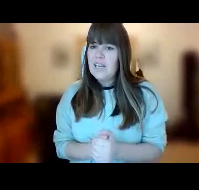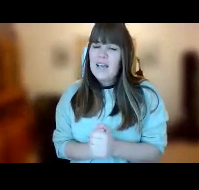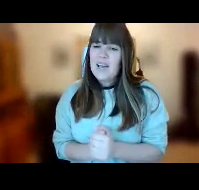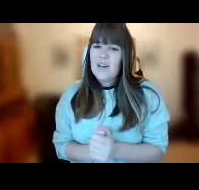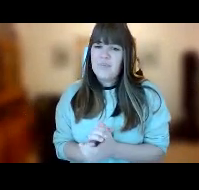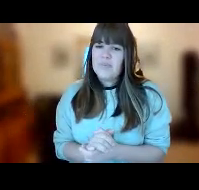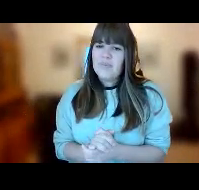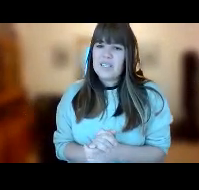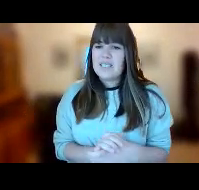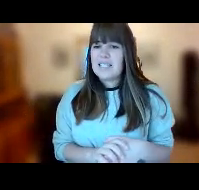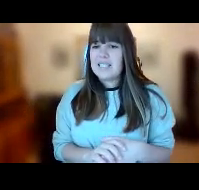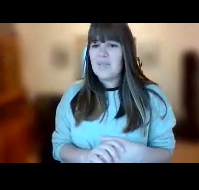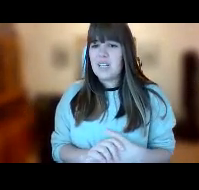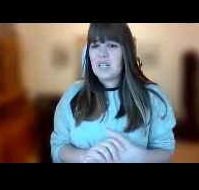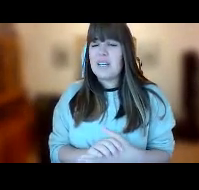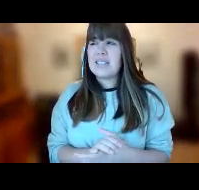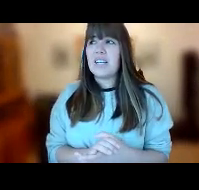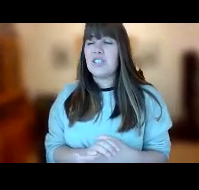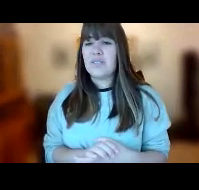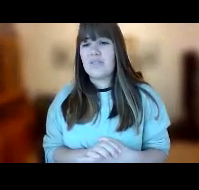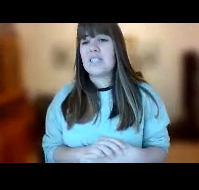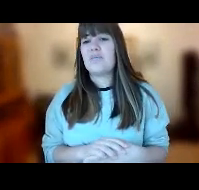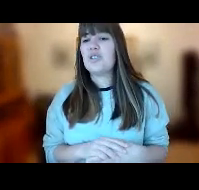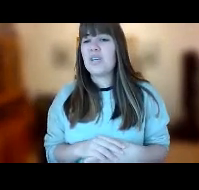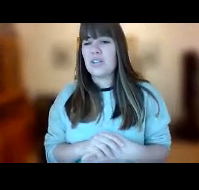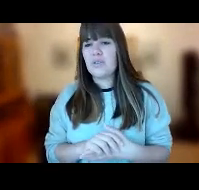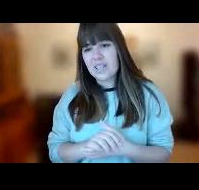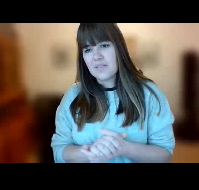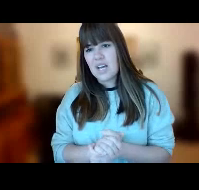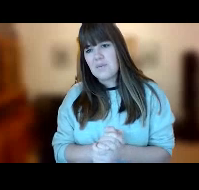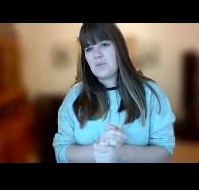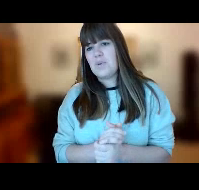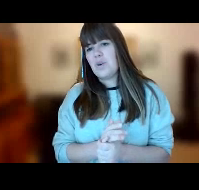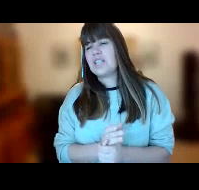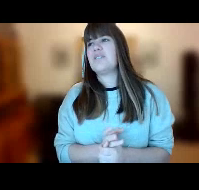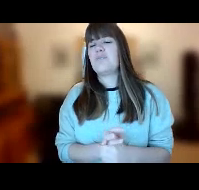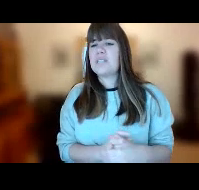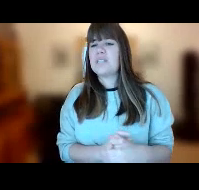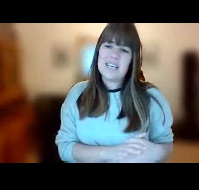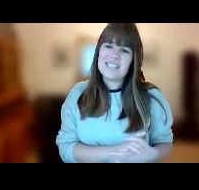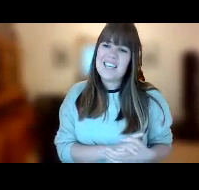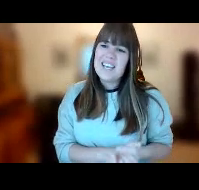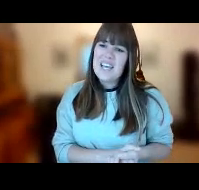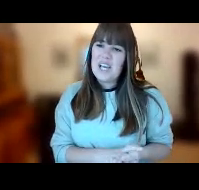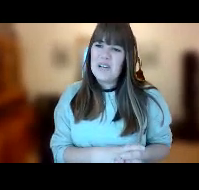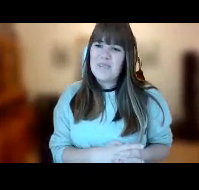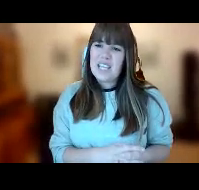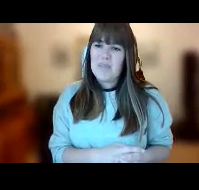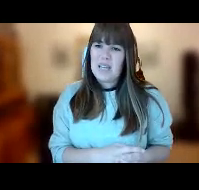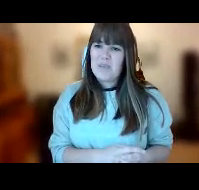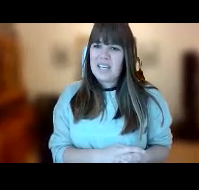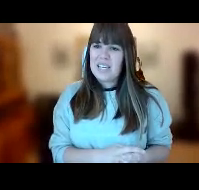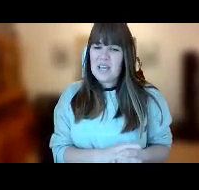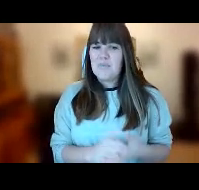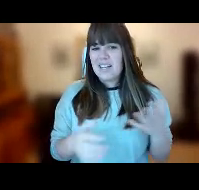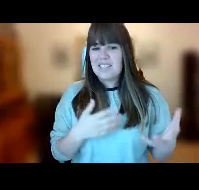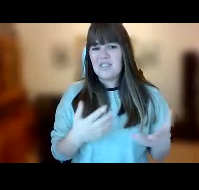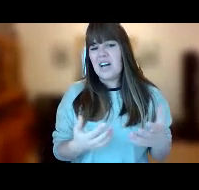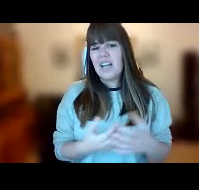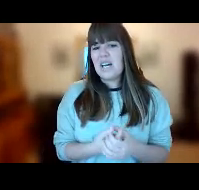that, because it is something that can make such a difference. And I'm sure we can all think of times where words have upset us and then